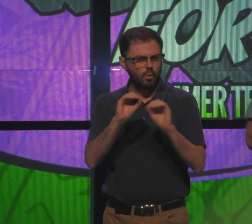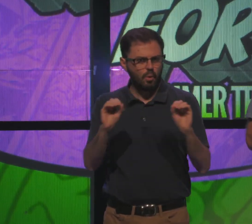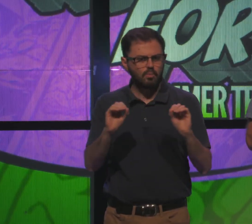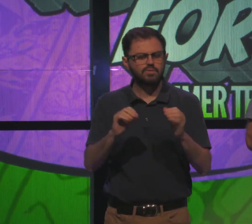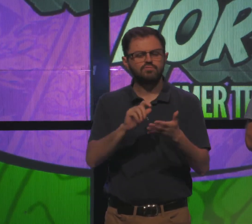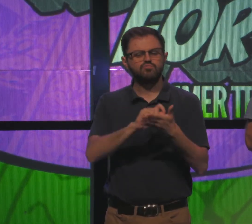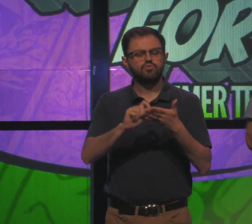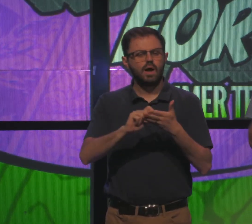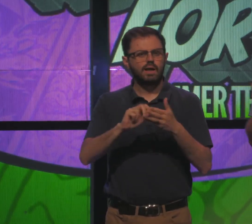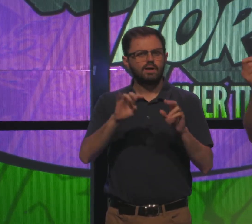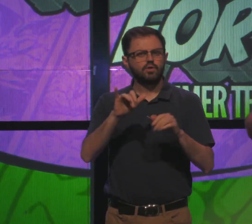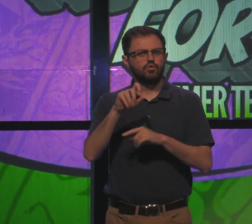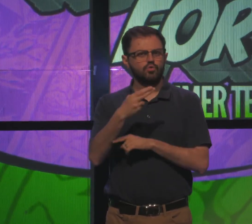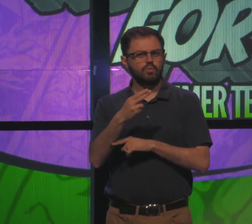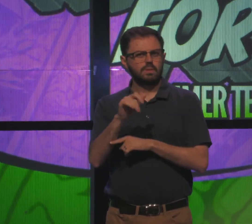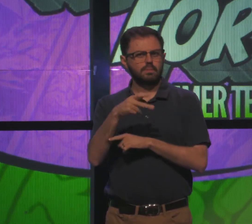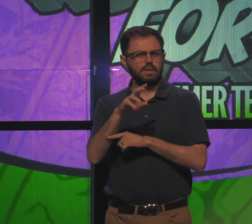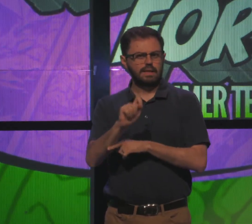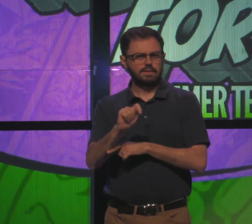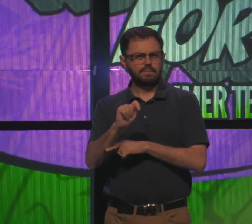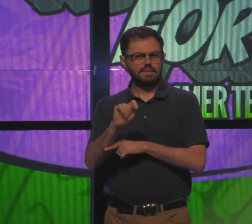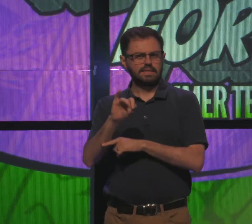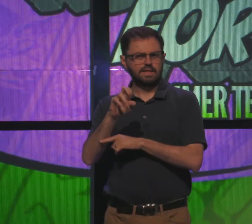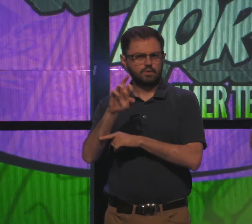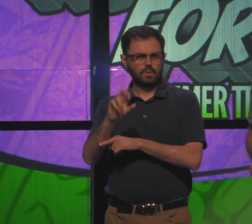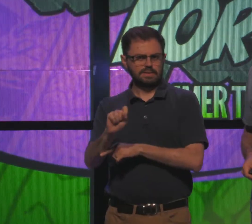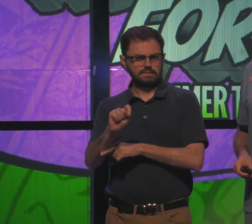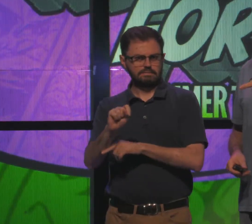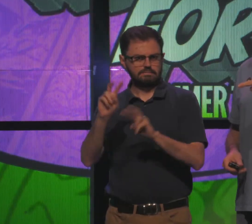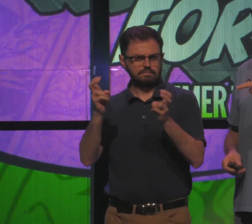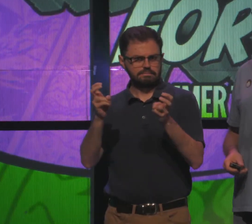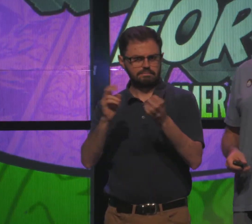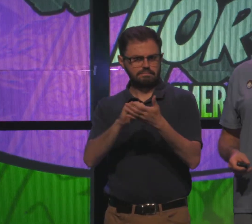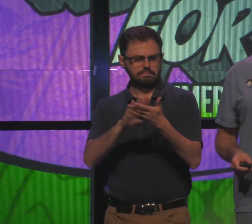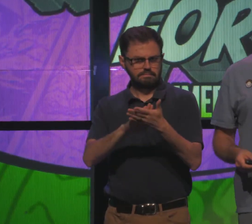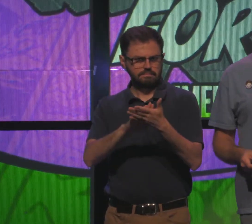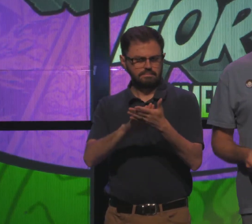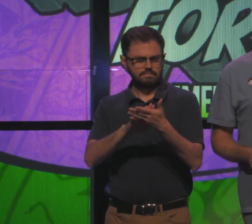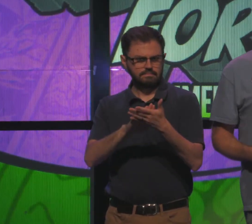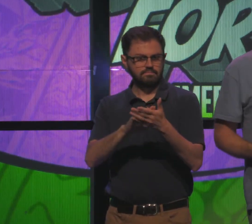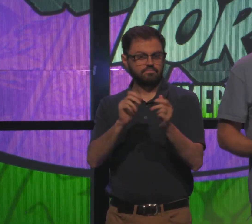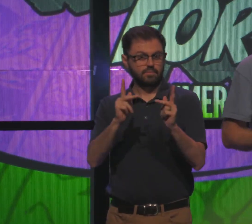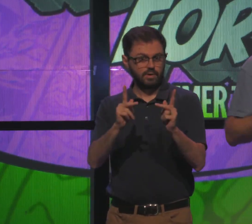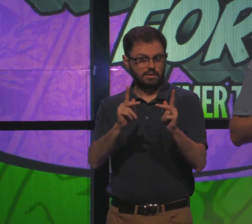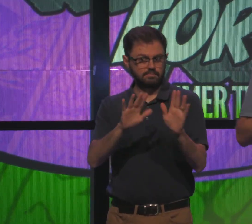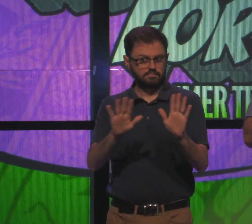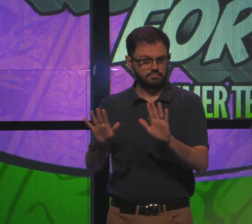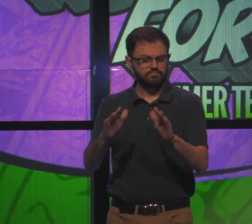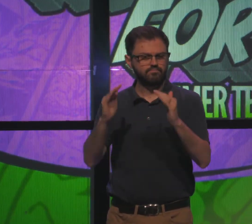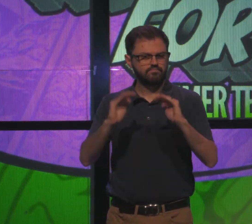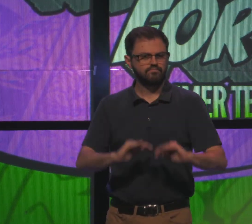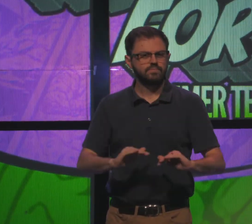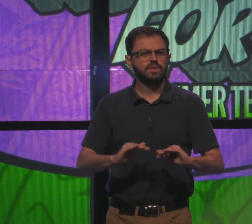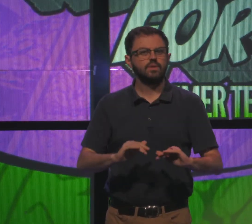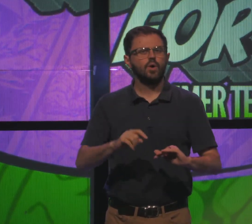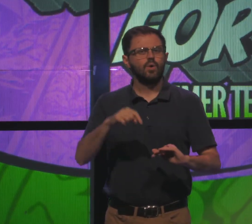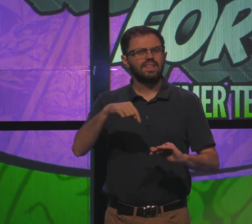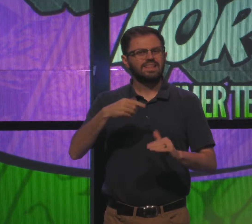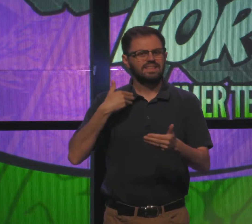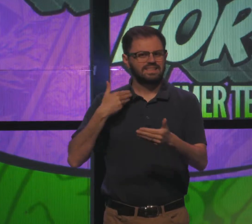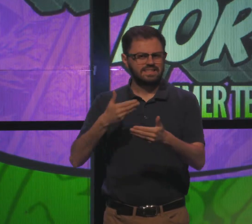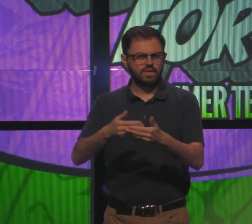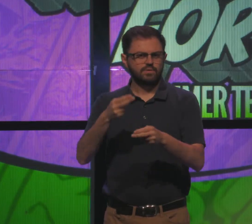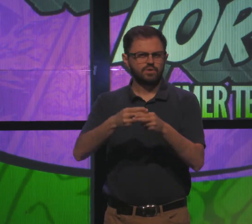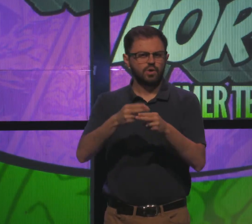me? All right. Moving right along then. So we're in a series, you asked for it, and we're talking about questions that you all